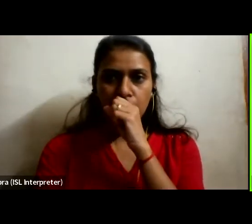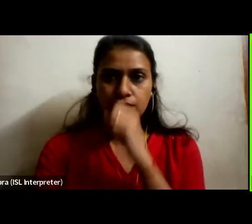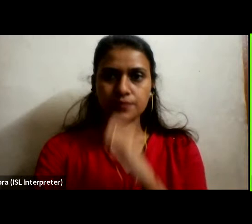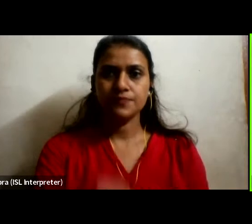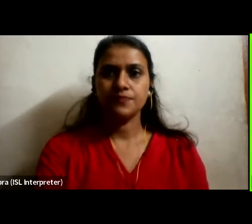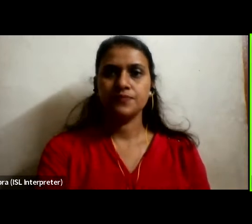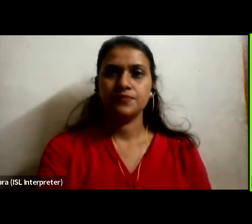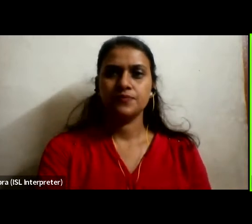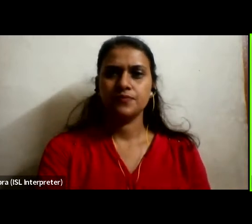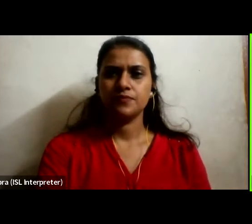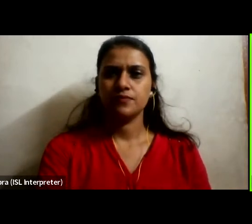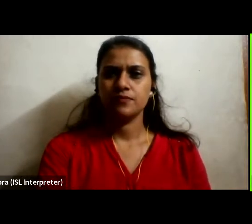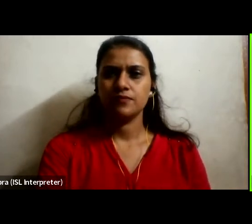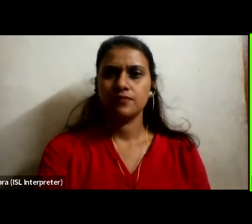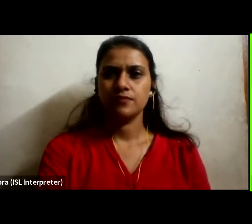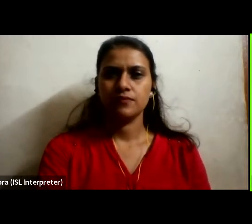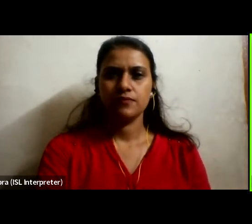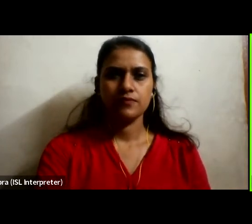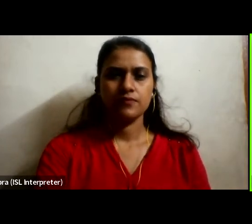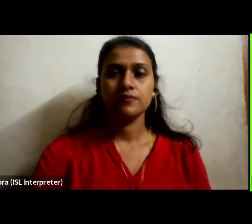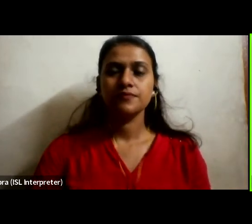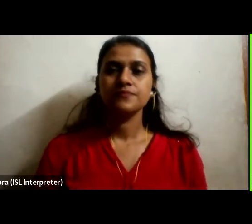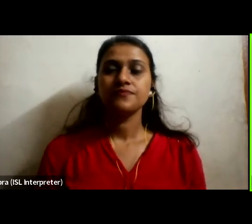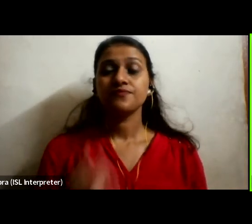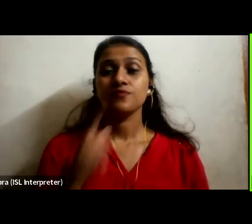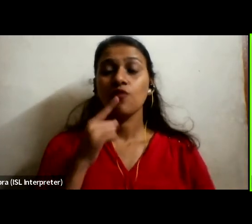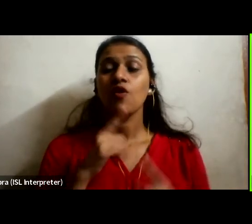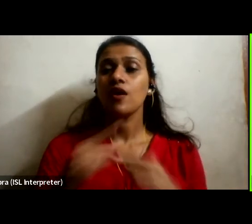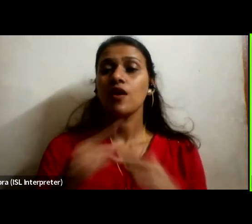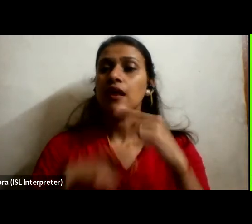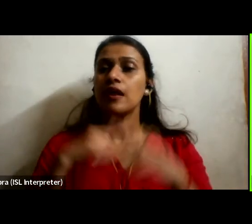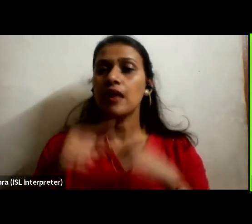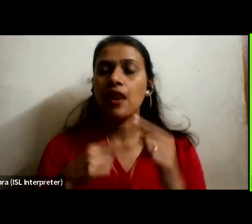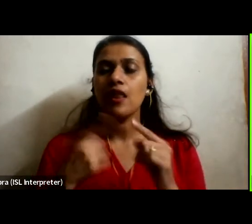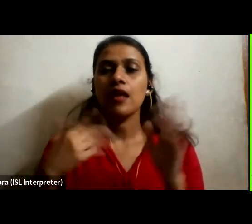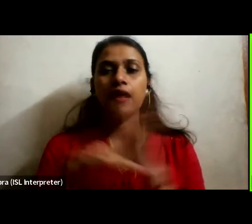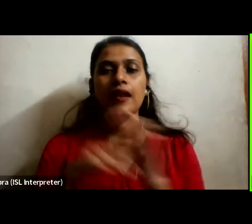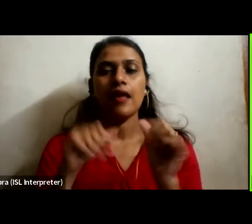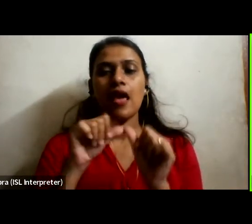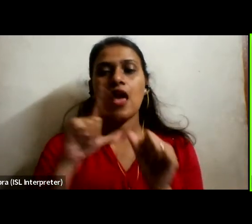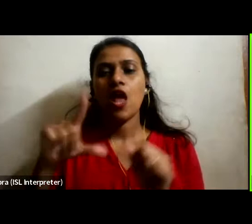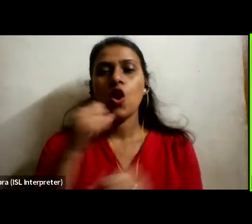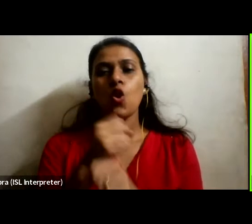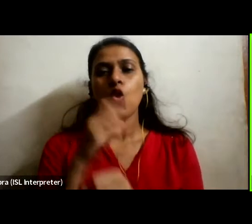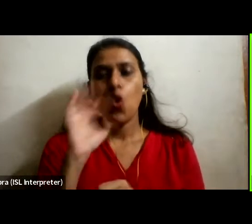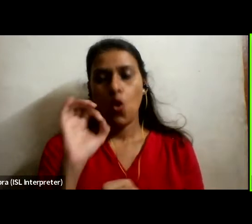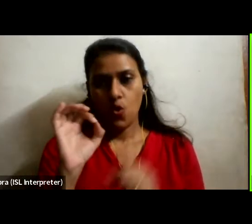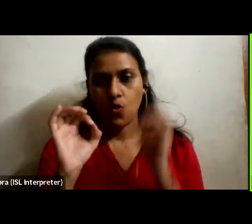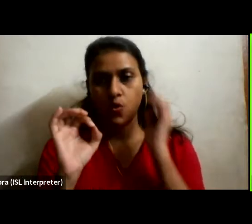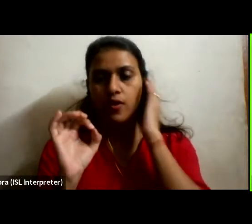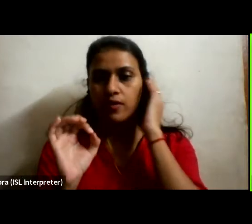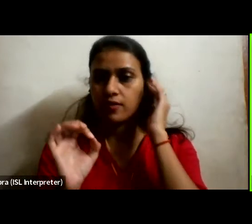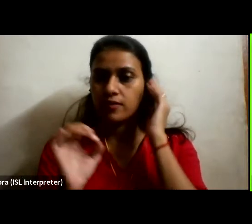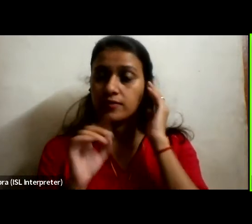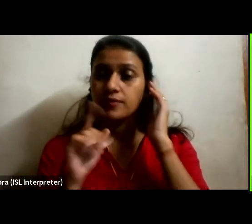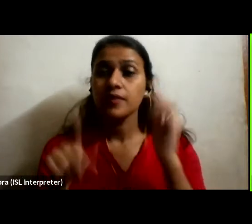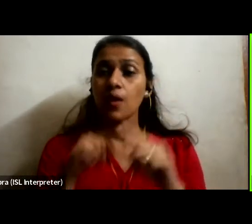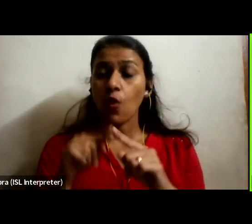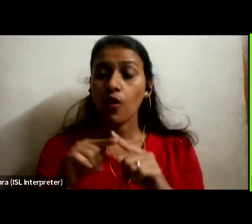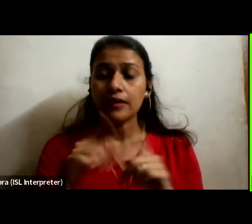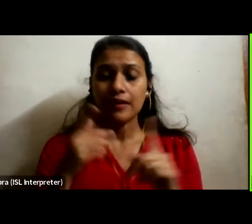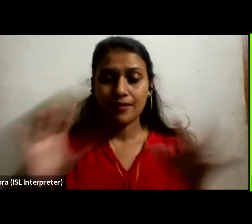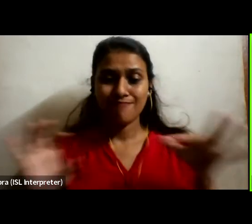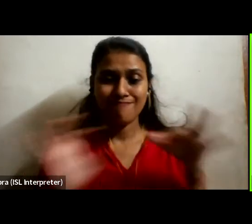the need for a coherent regulatory approach towards algorithmic issues, primarily from a data protection point of